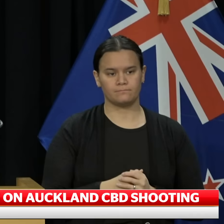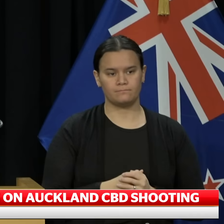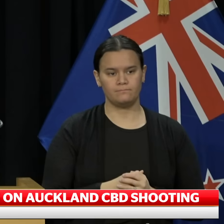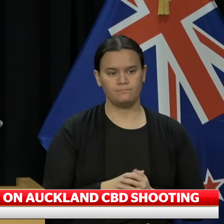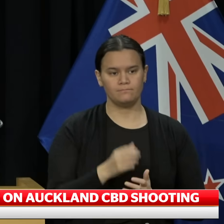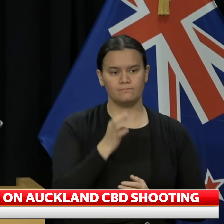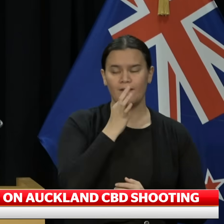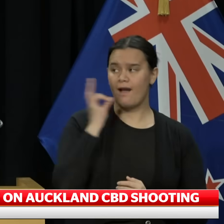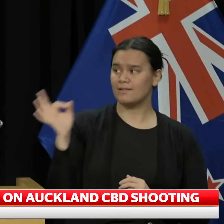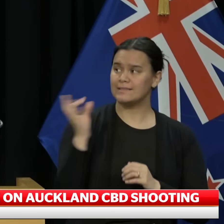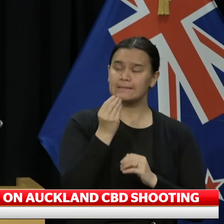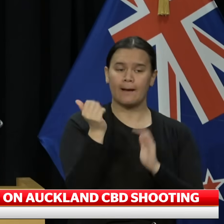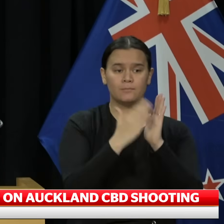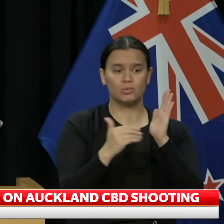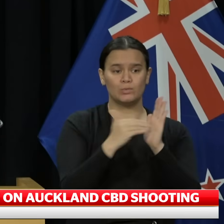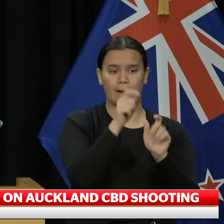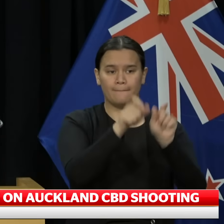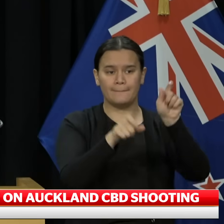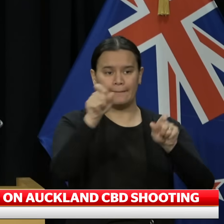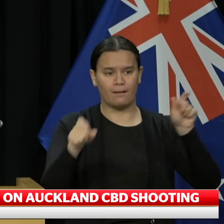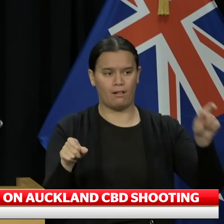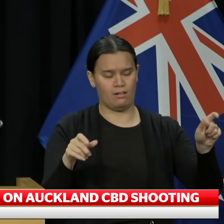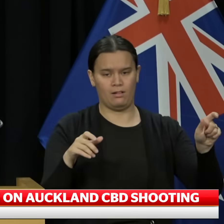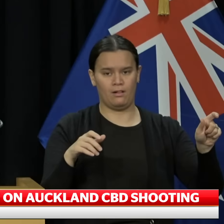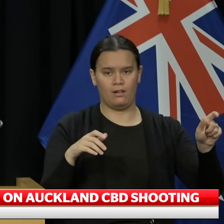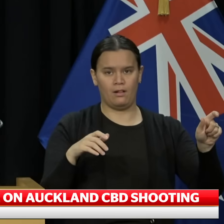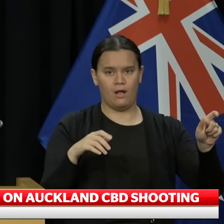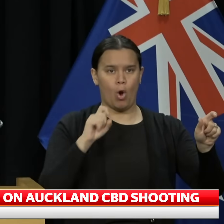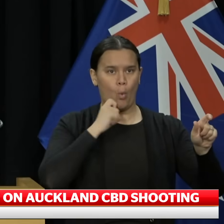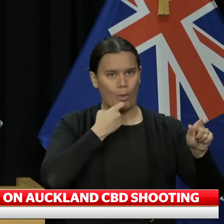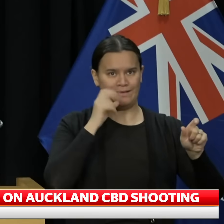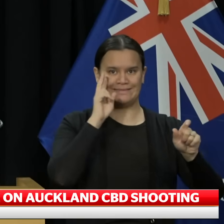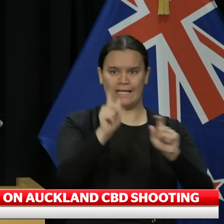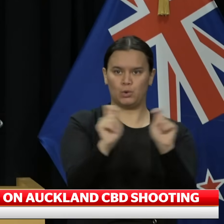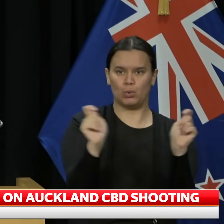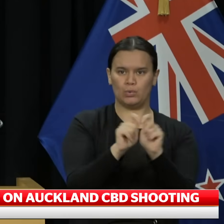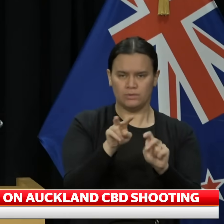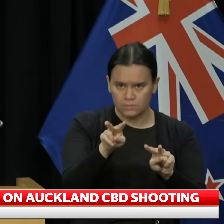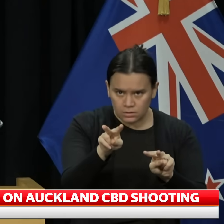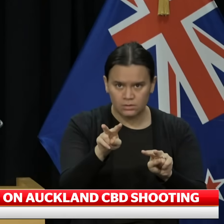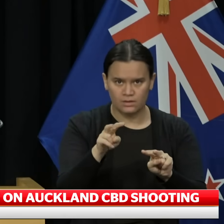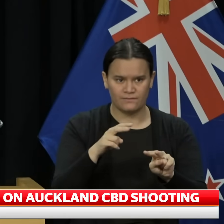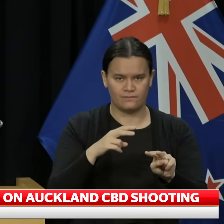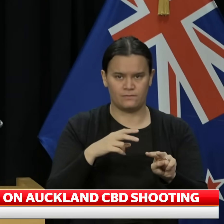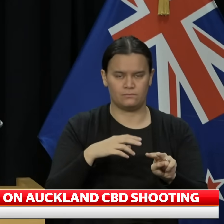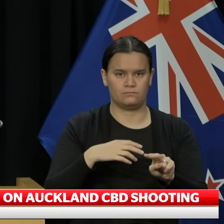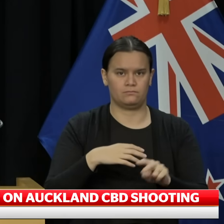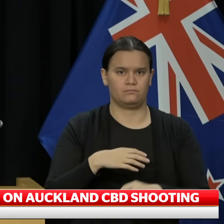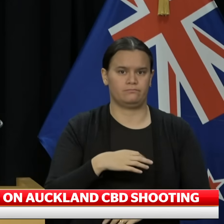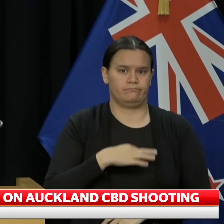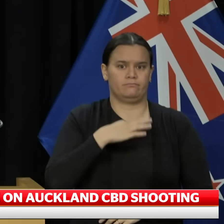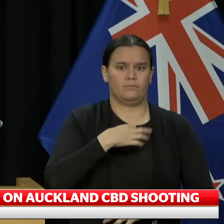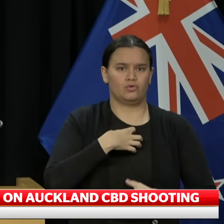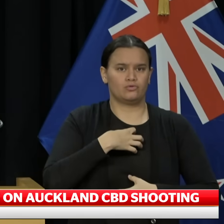this unfold, this feels very foreign. This doesn't happen much here in New